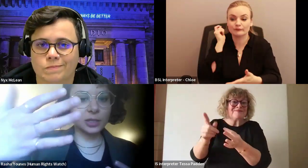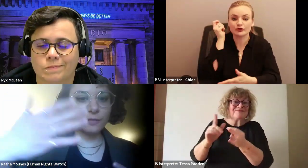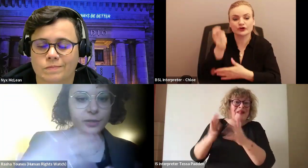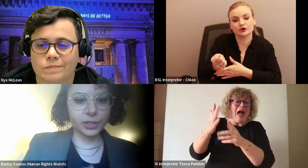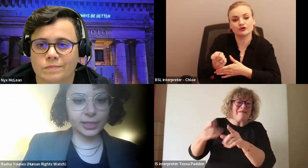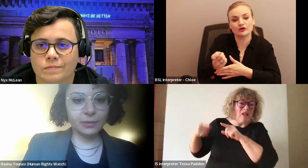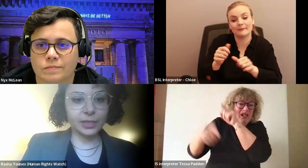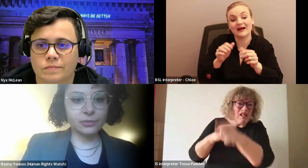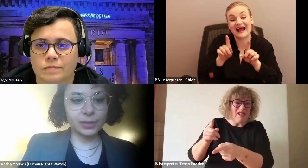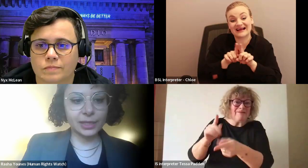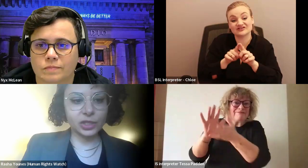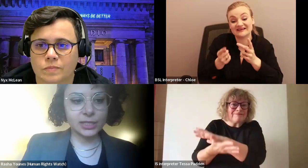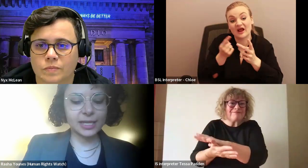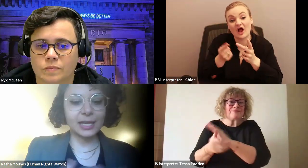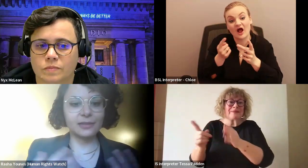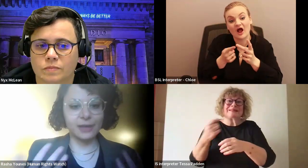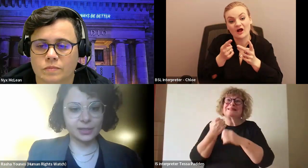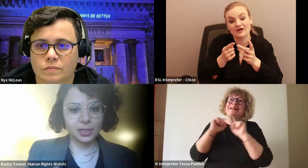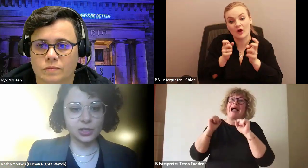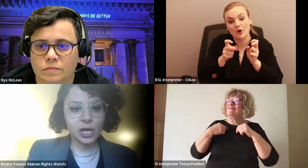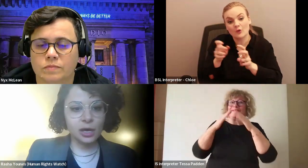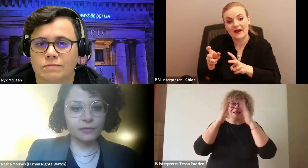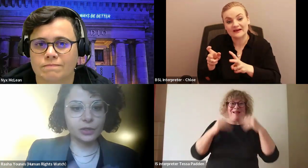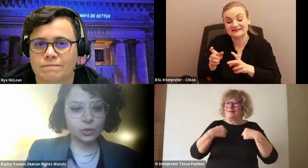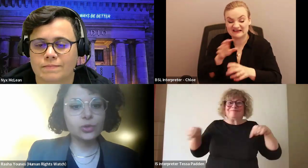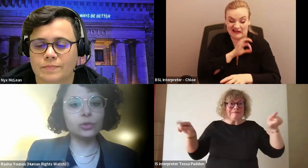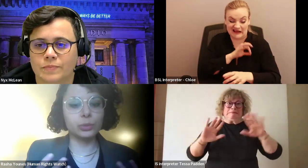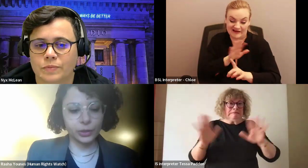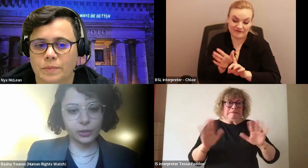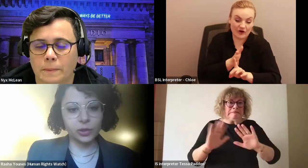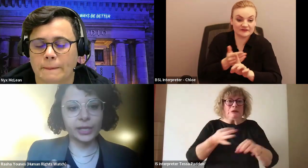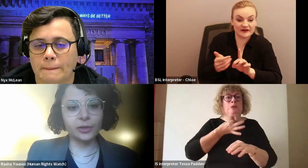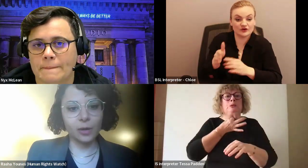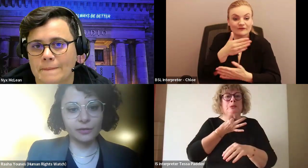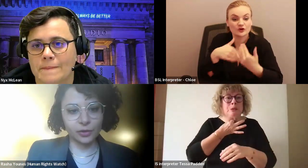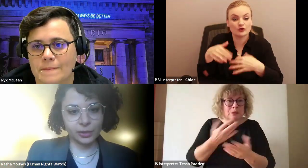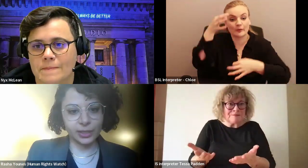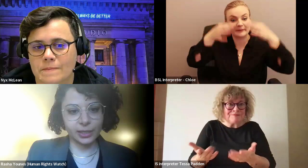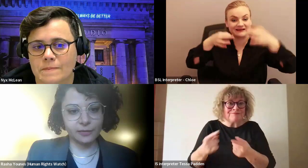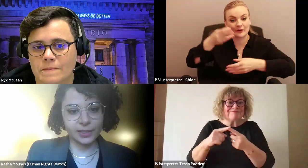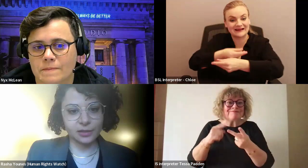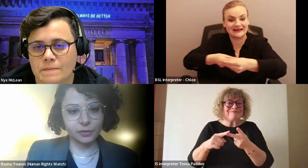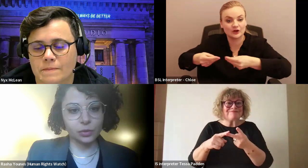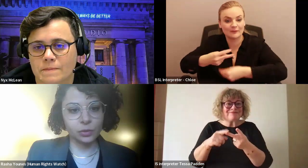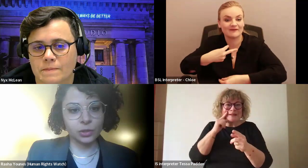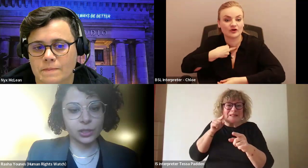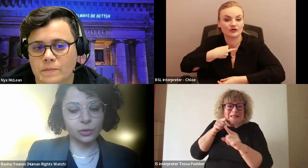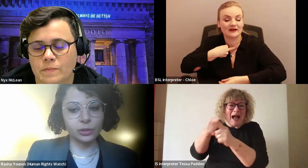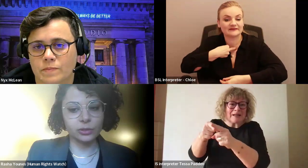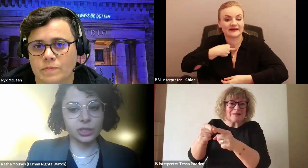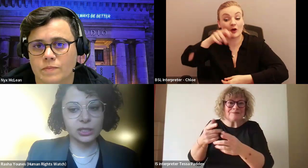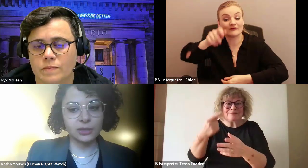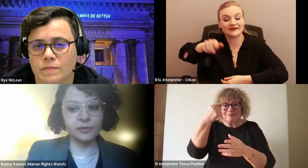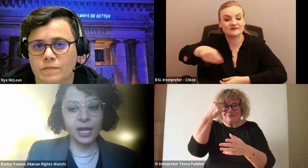other end of the targeting, but it's really just taking advantage of the social, political, and economic vulnerability of these individuals